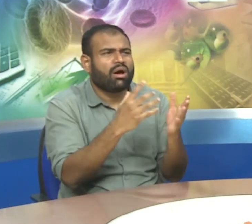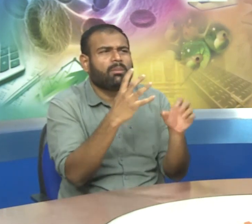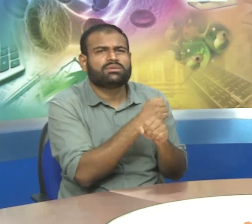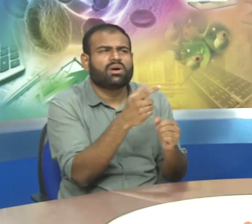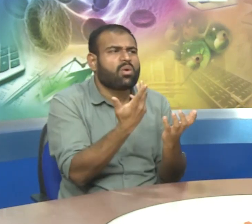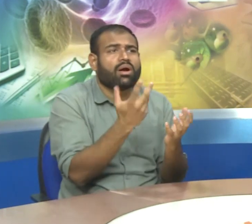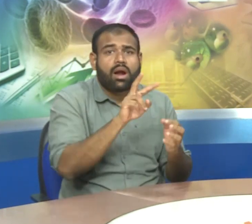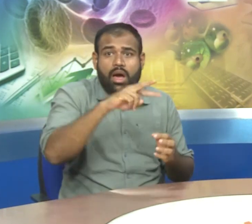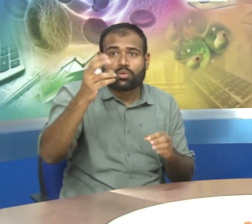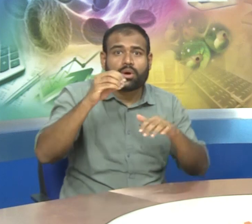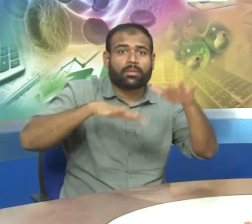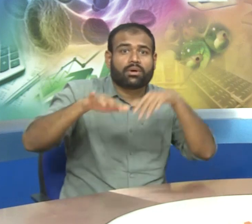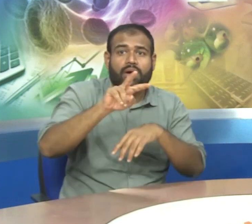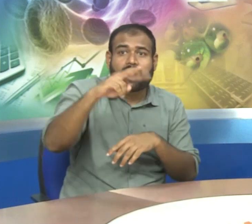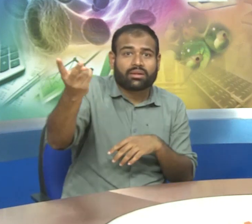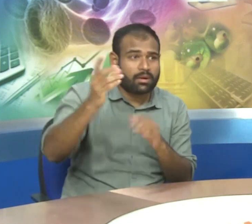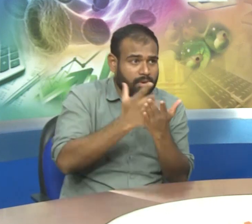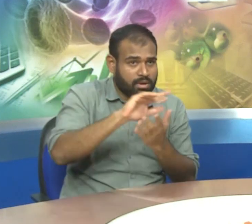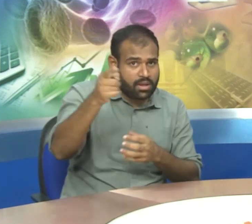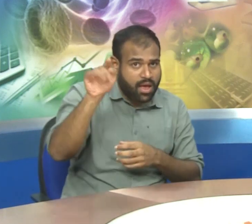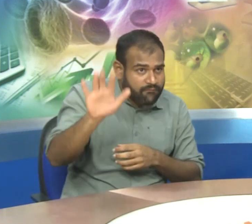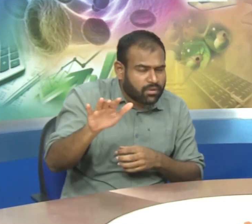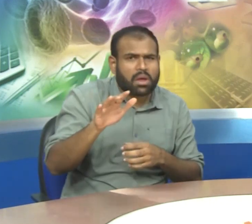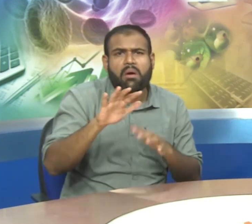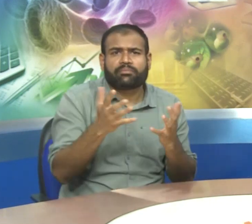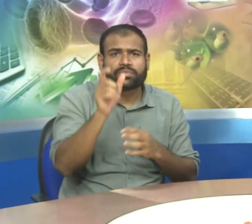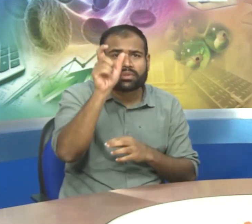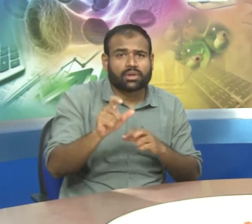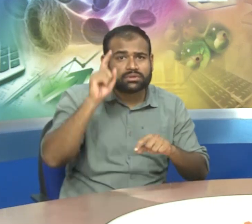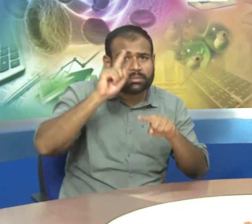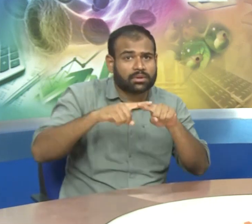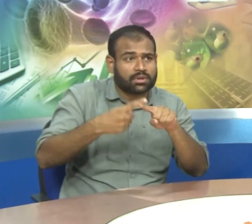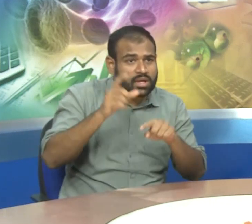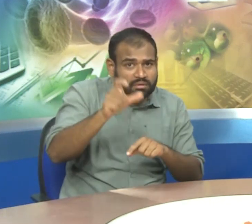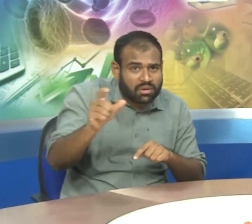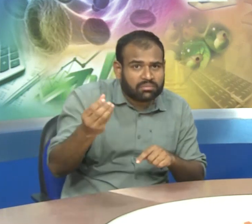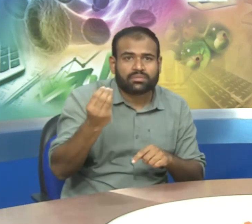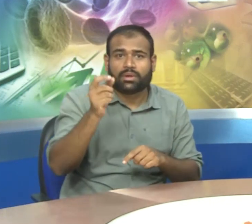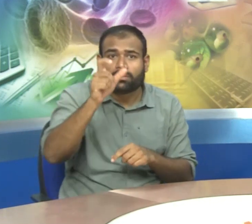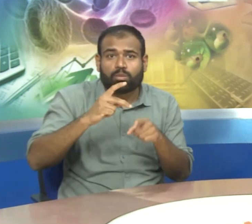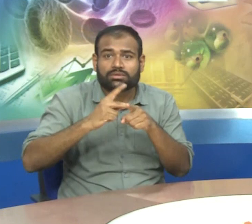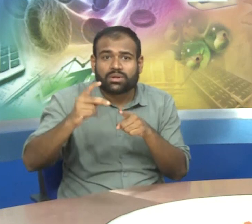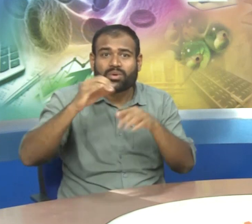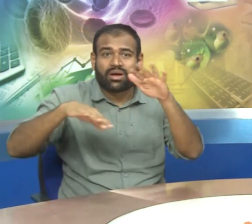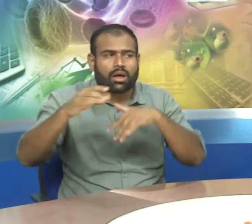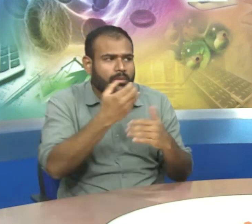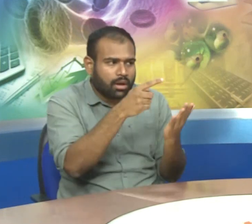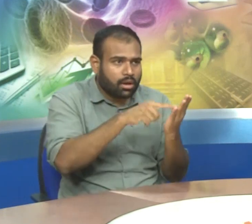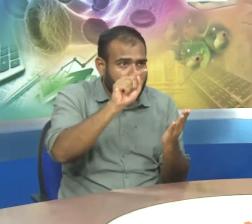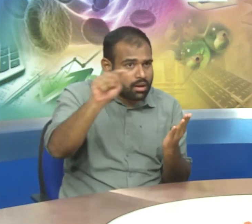but at times users require information that is not available in the library but may be available elsewhere